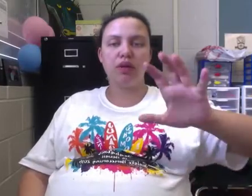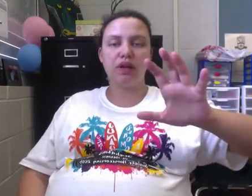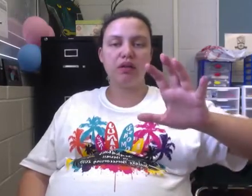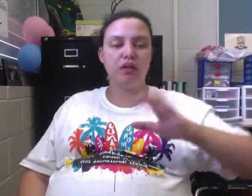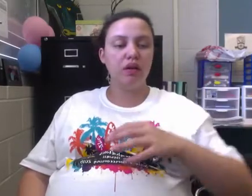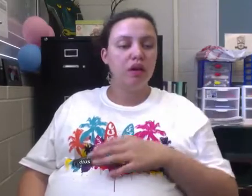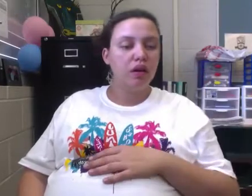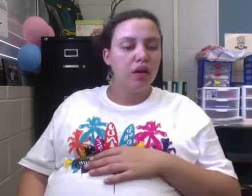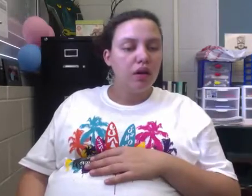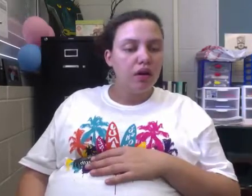Bowling,